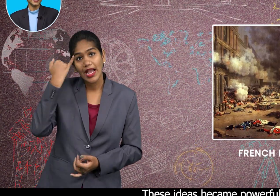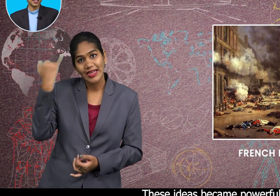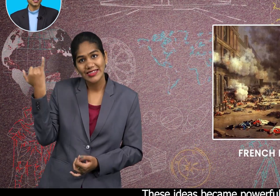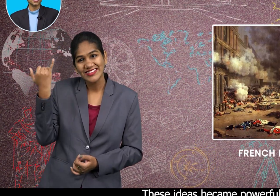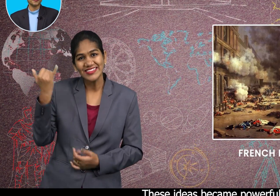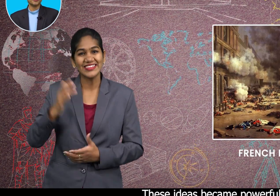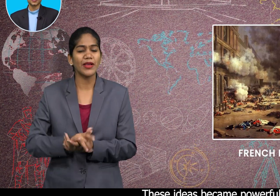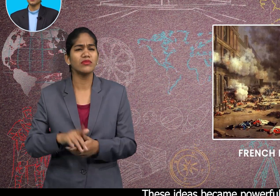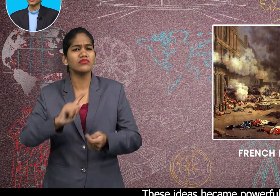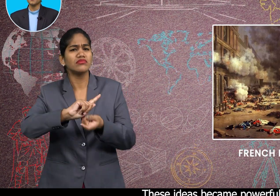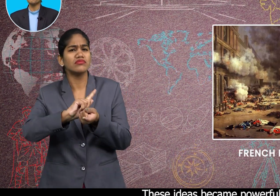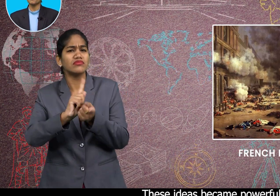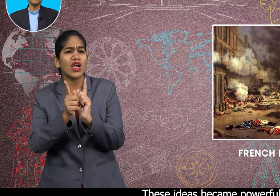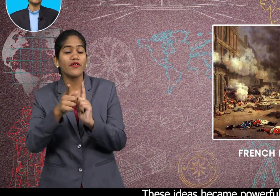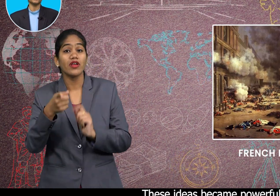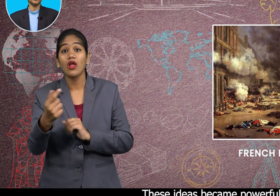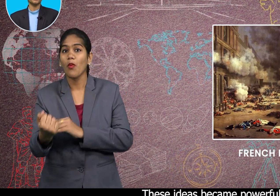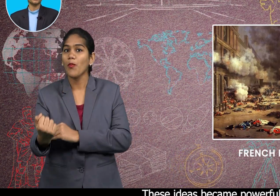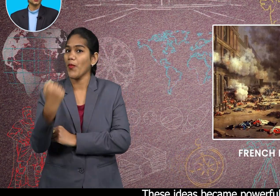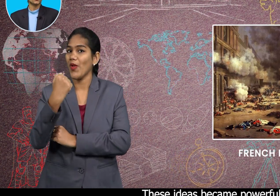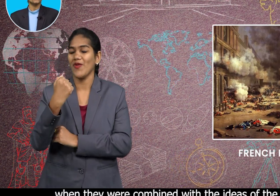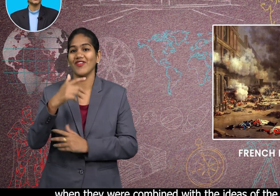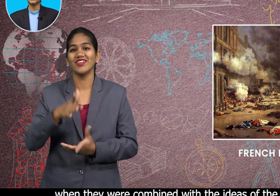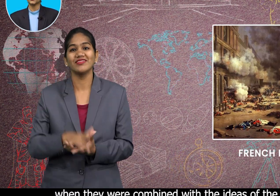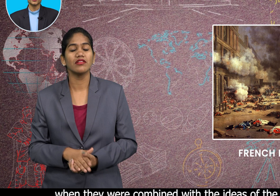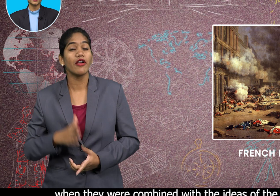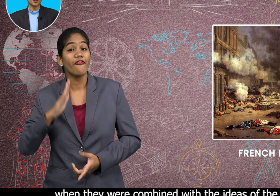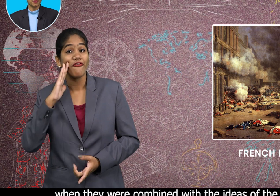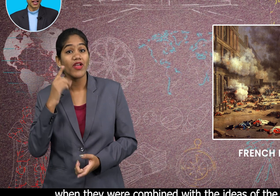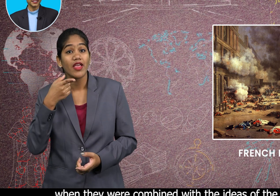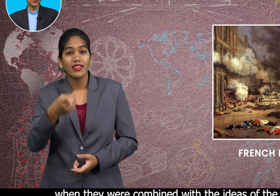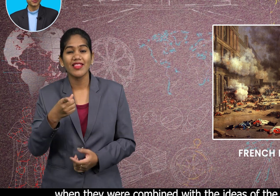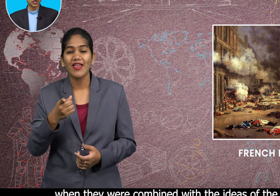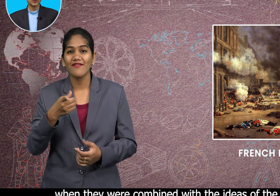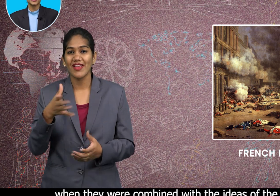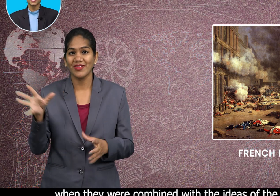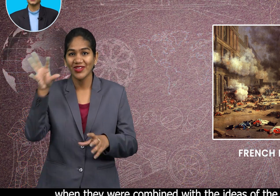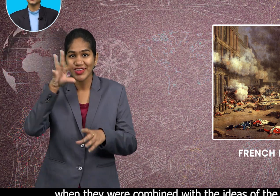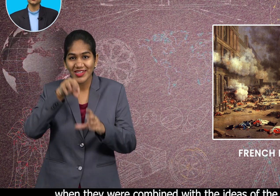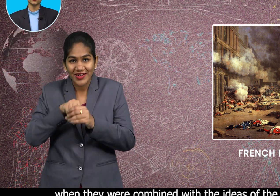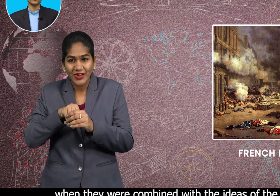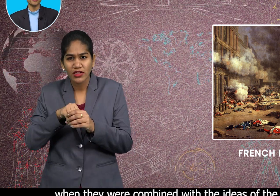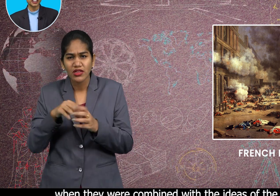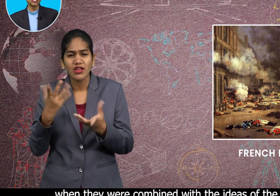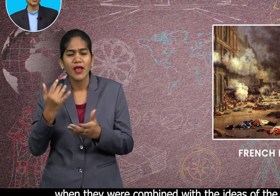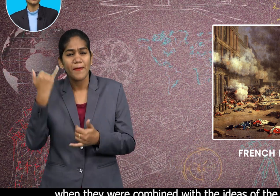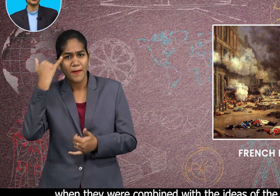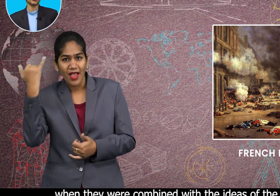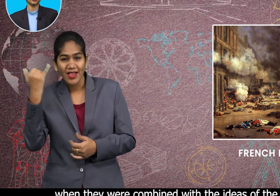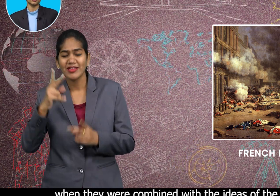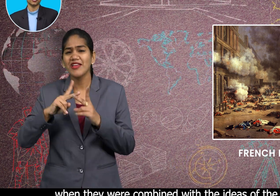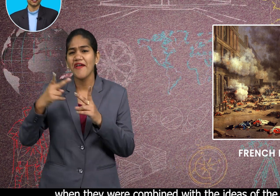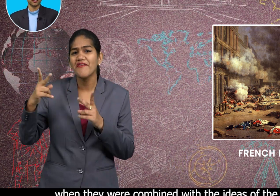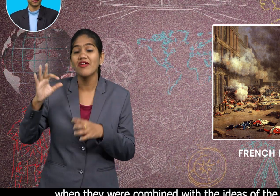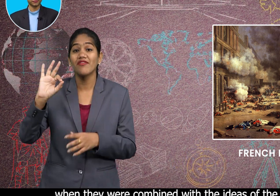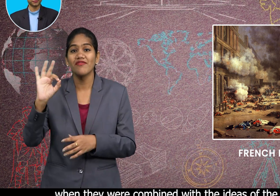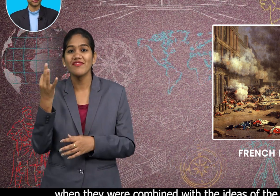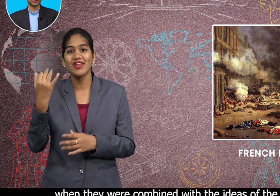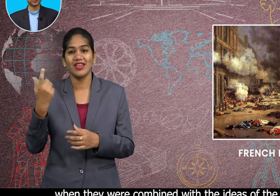These ideas became powerful when they were combined with the ideas of the French Revolution.